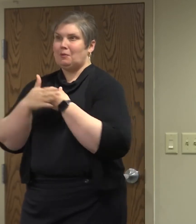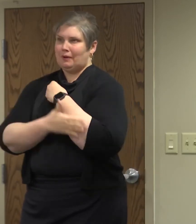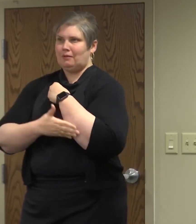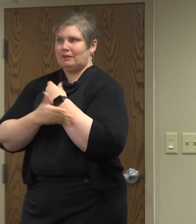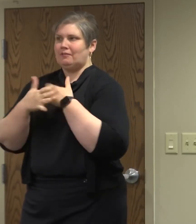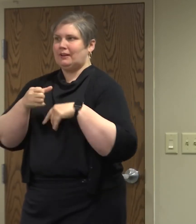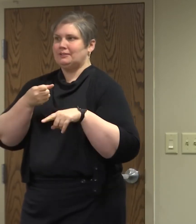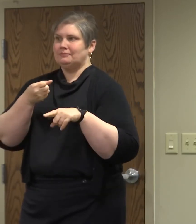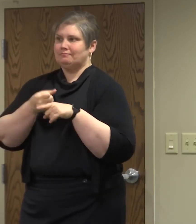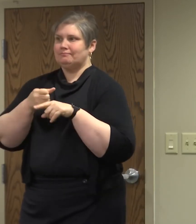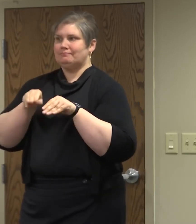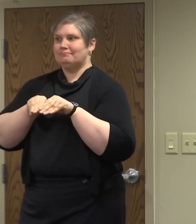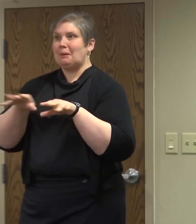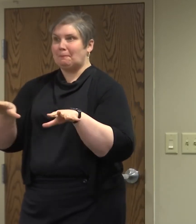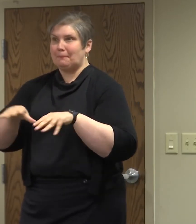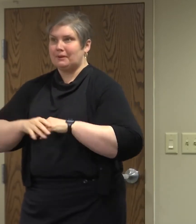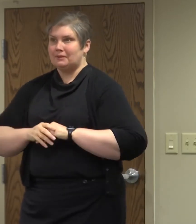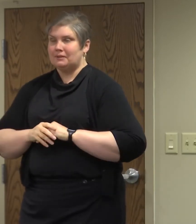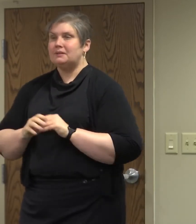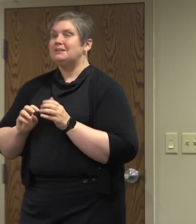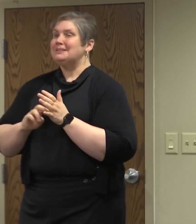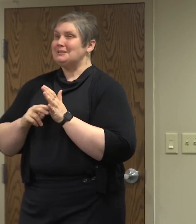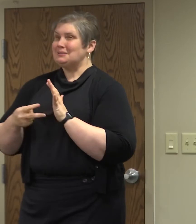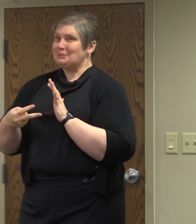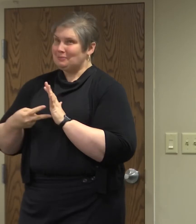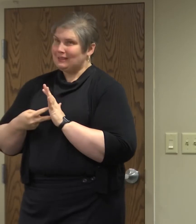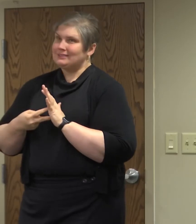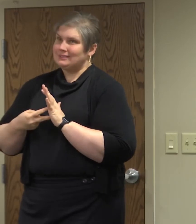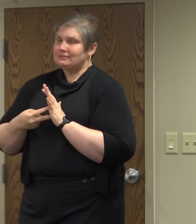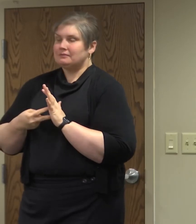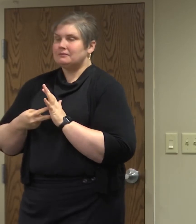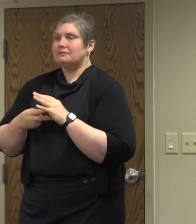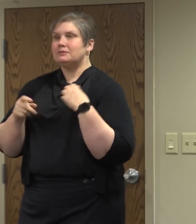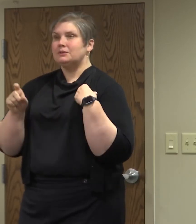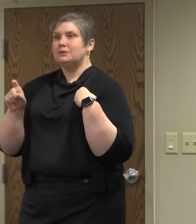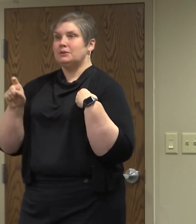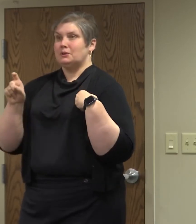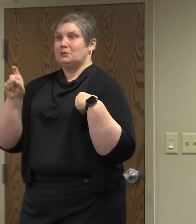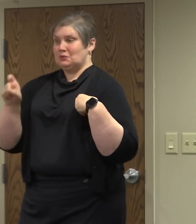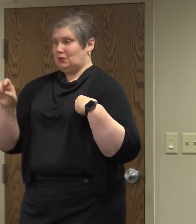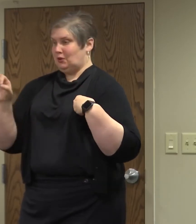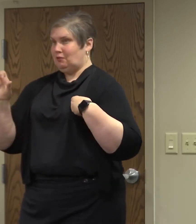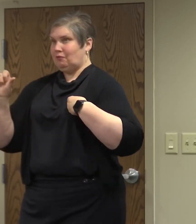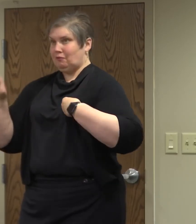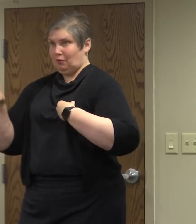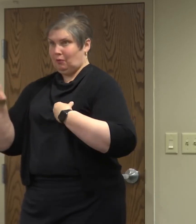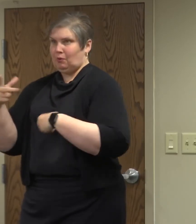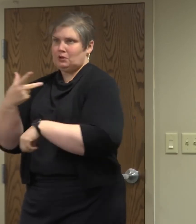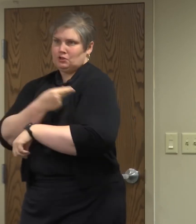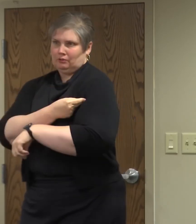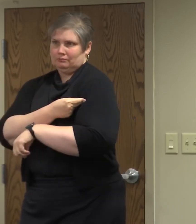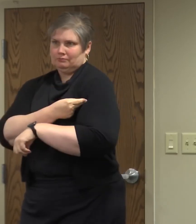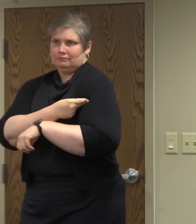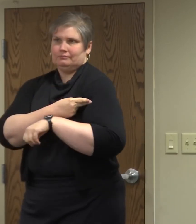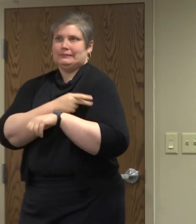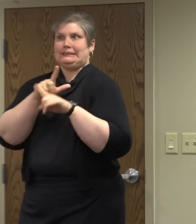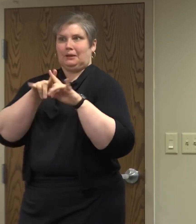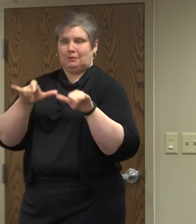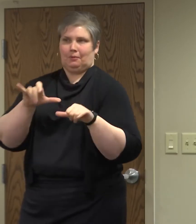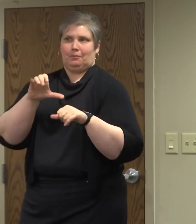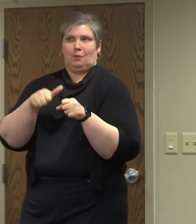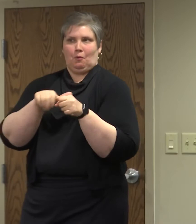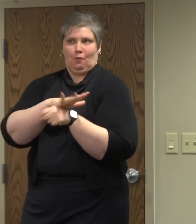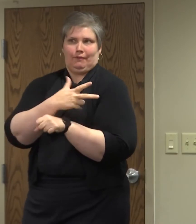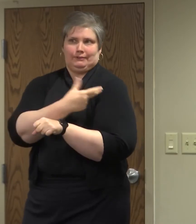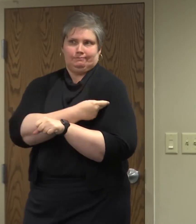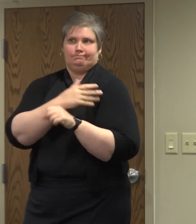can coexist. You can get both at the same time. So we urge people to get the flu vaccine. Finally,